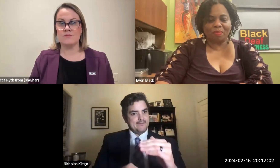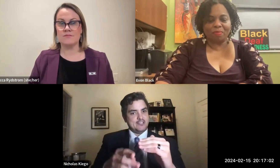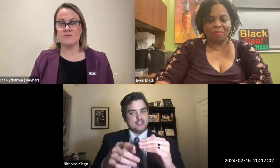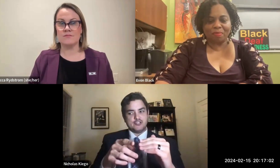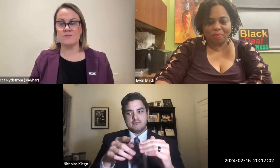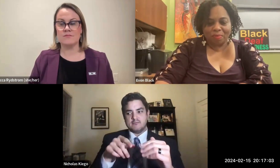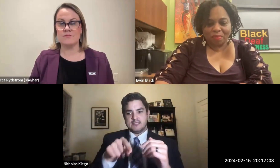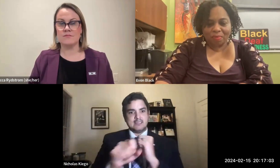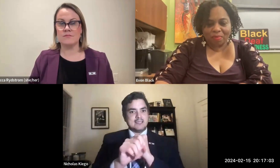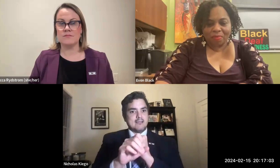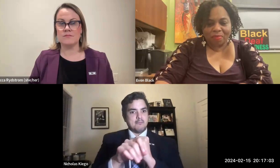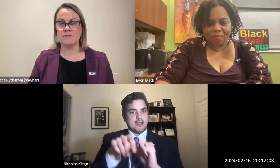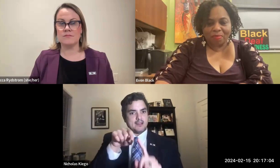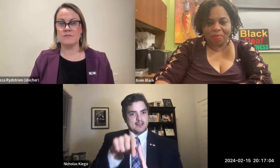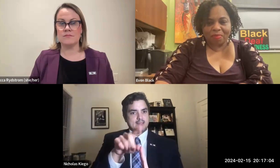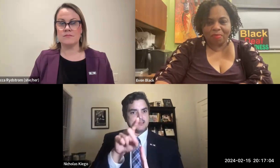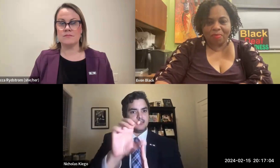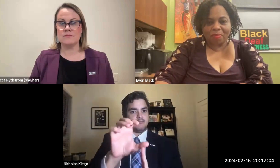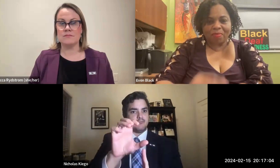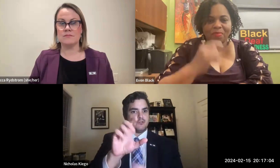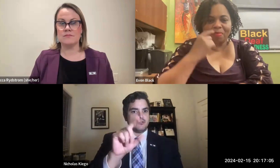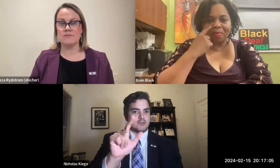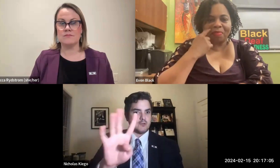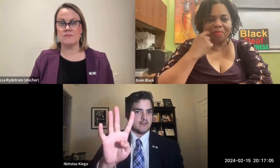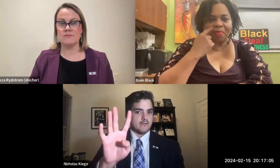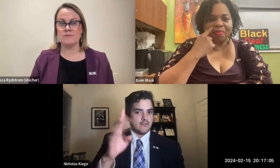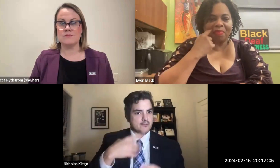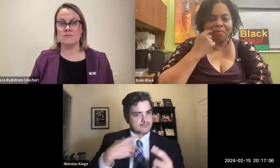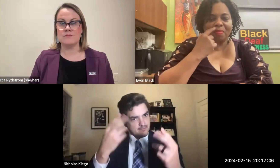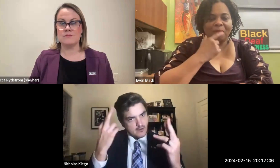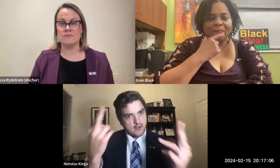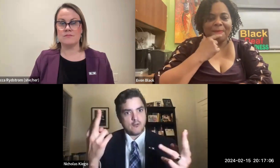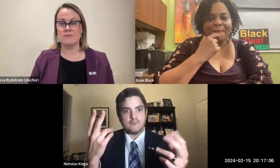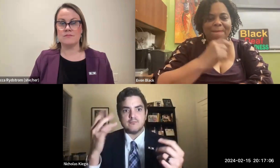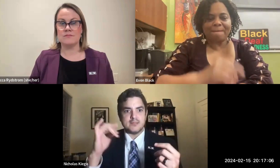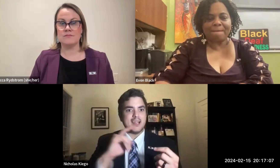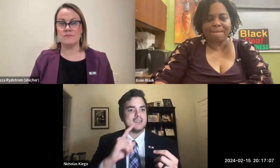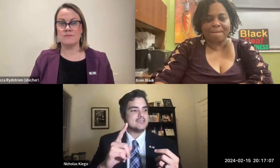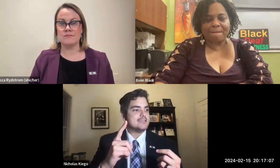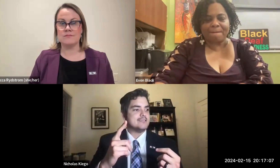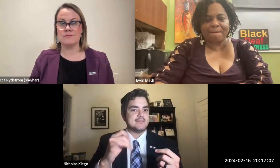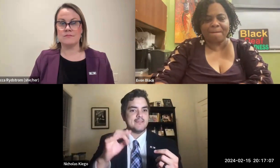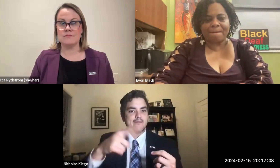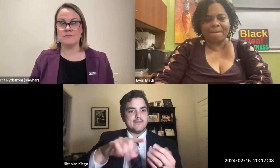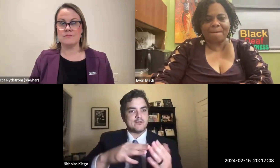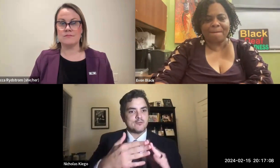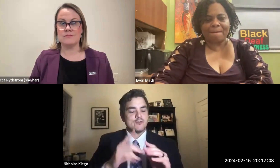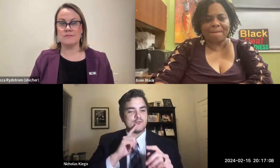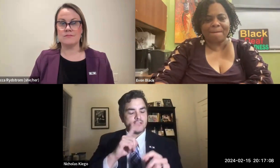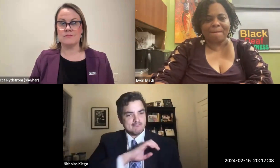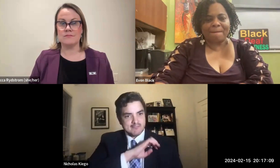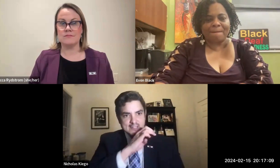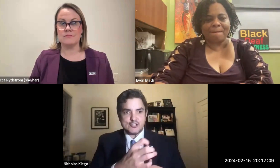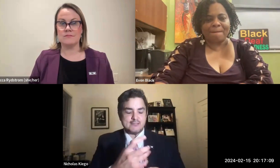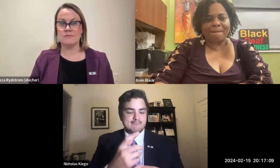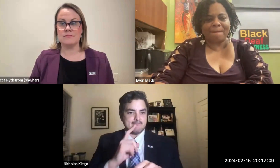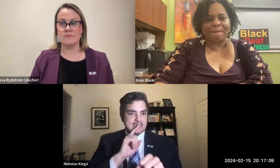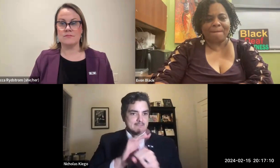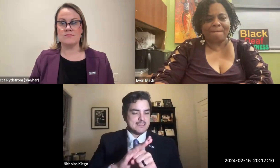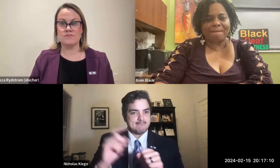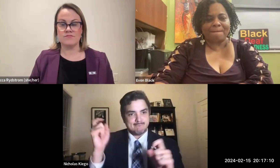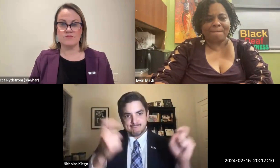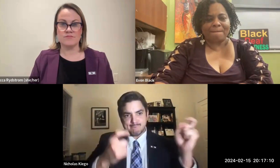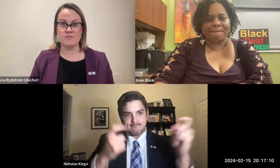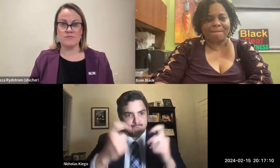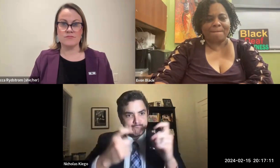My hope is that we would actually complete this campaign by December of 2024. That is the goal.